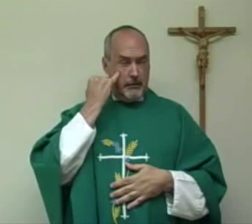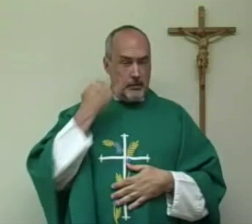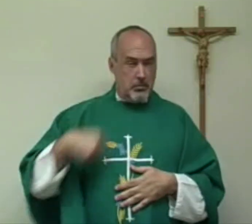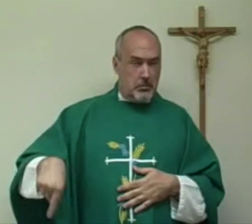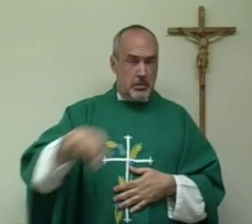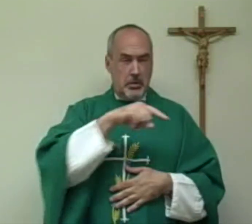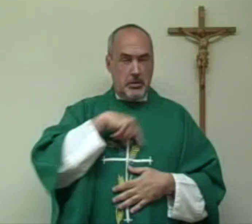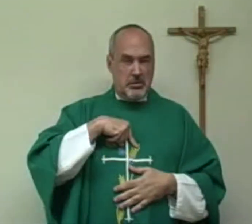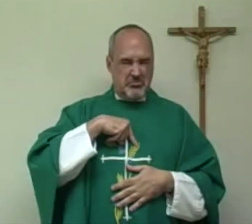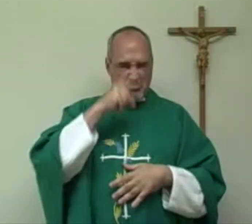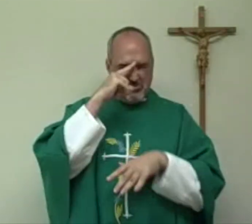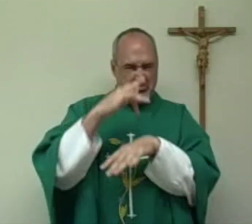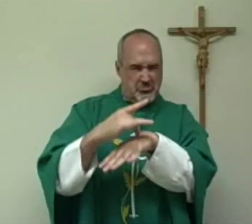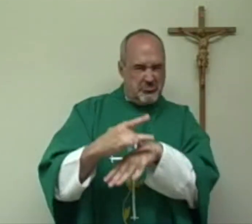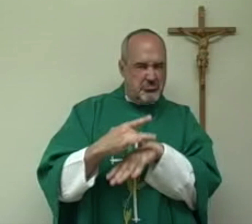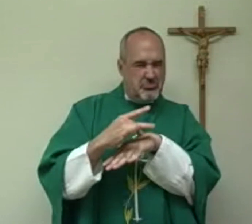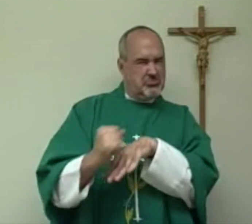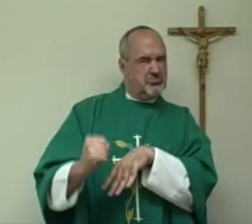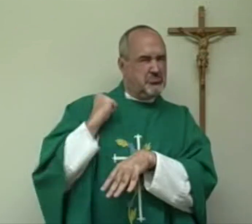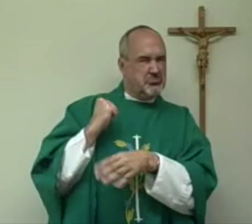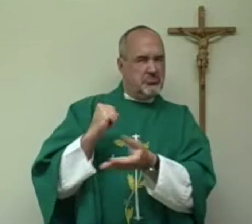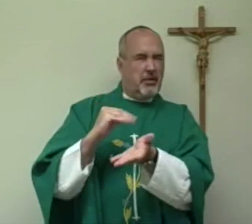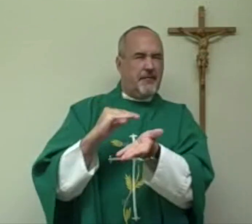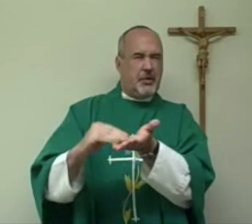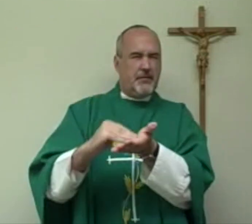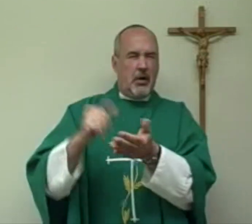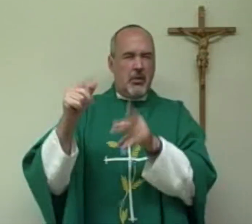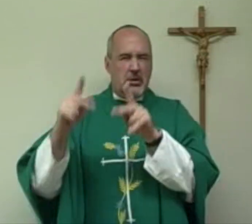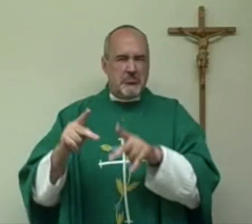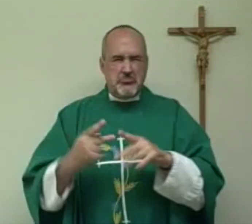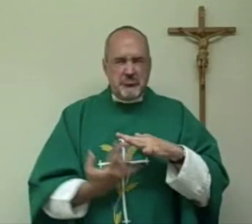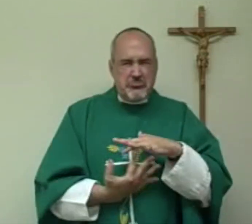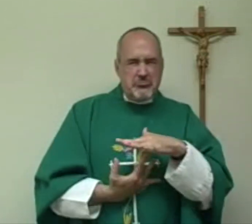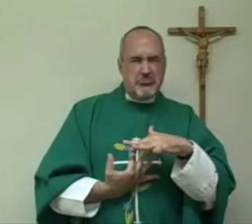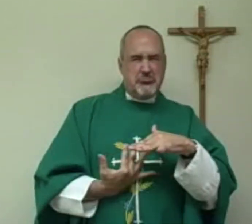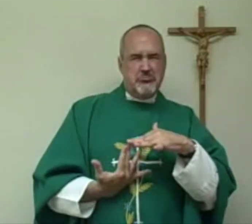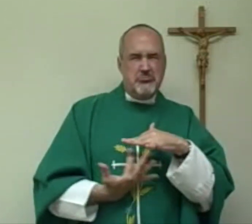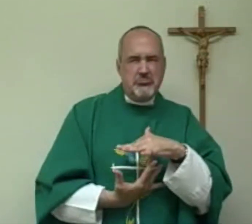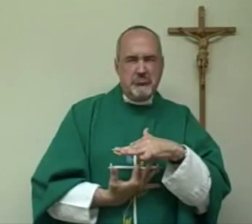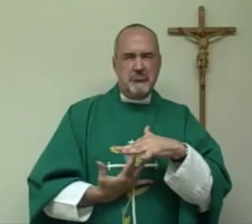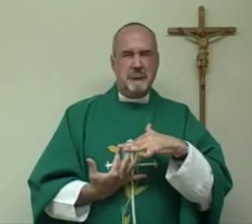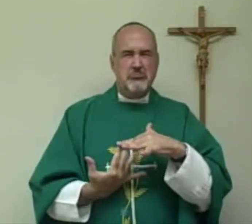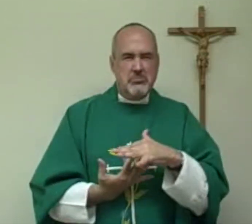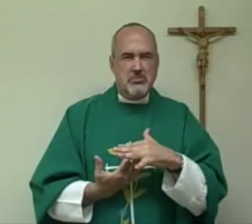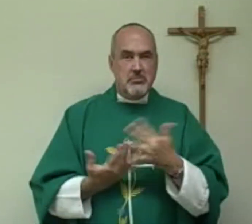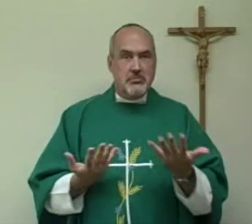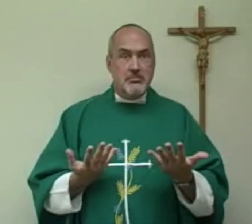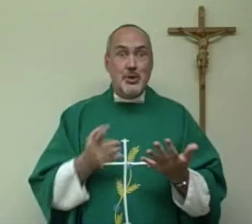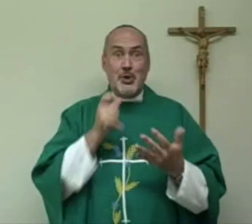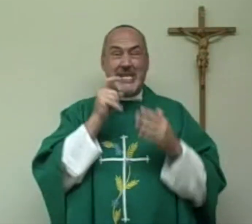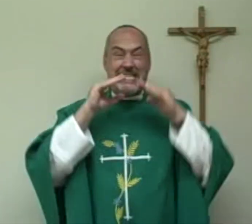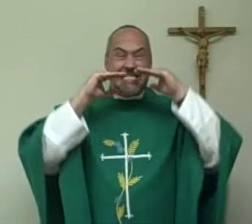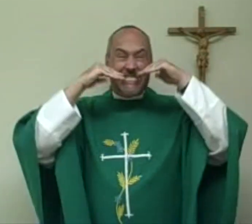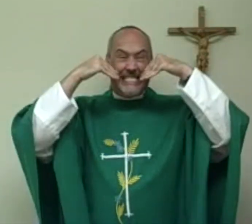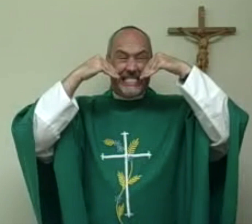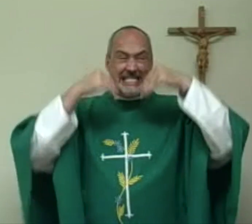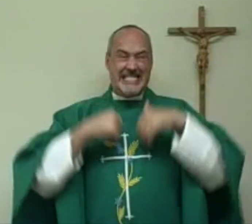on forgiveness. So if you're holding a grudge against somebody and stewing about it and not forgiving